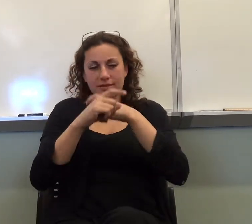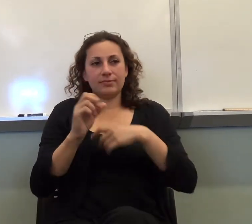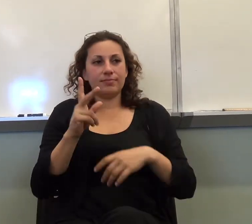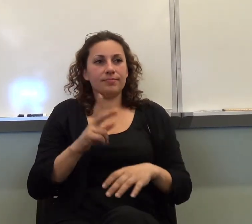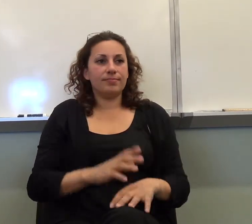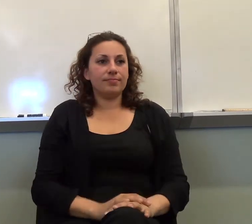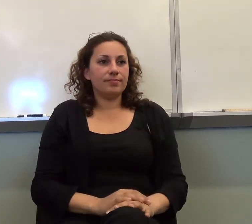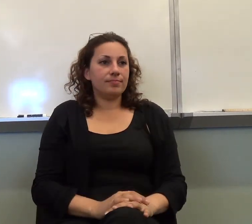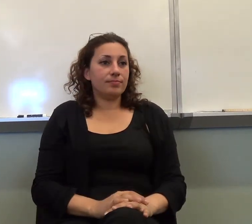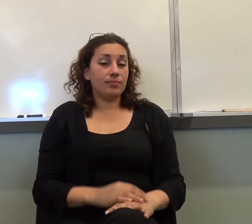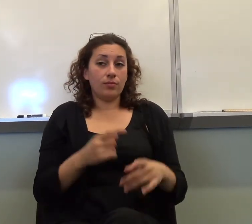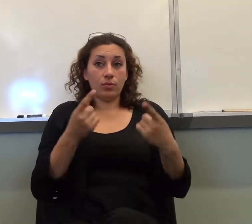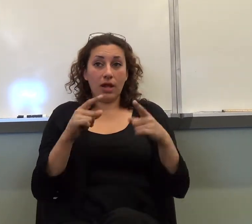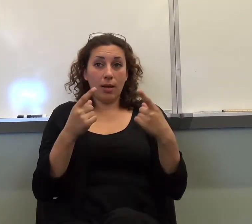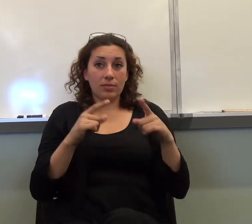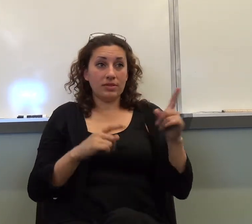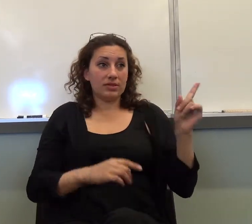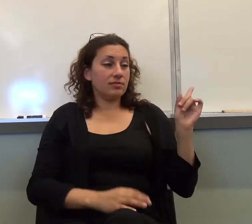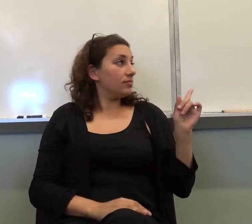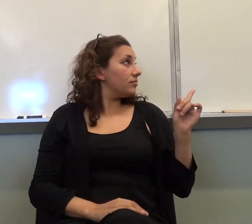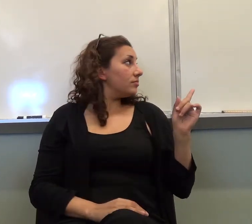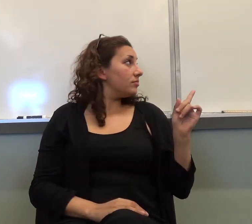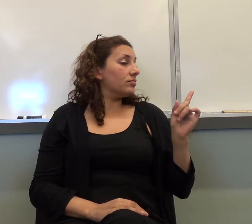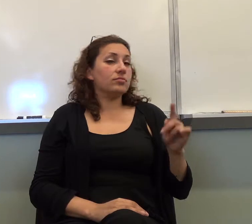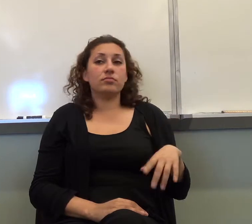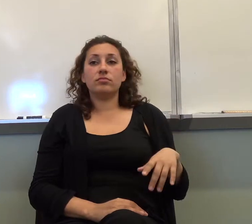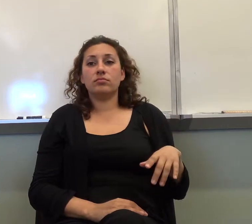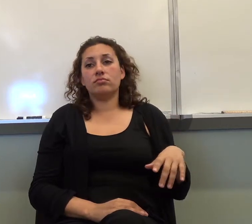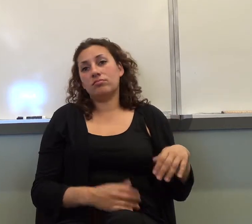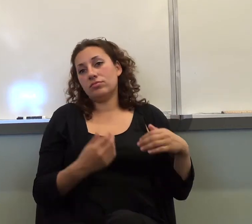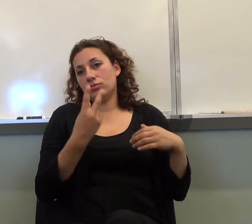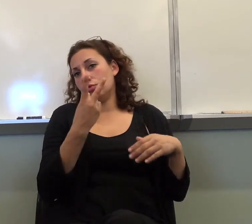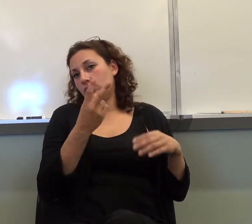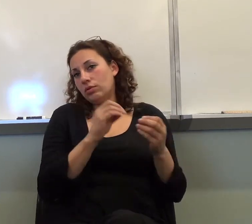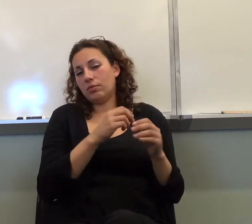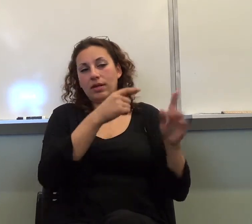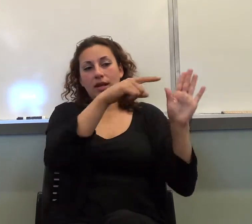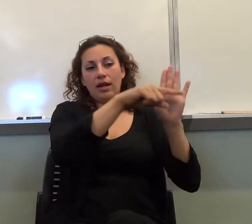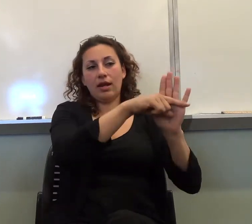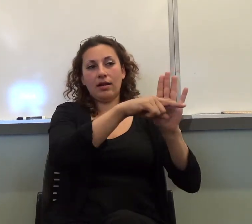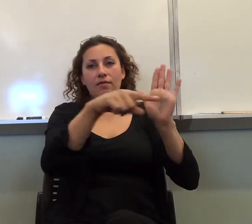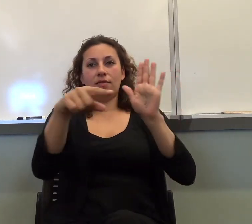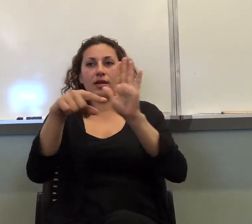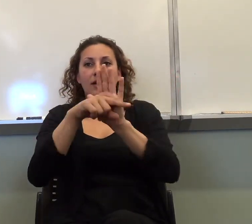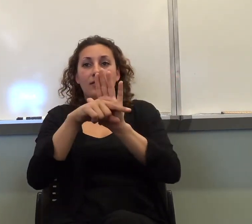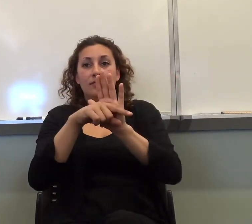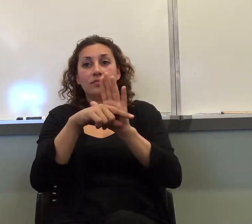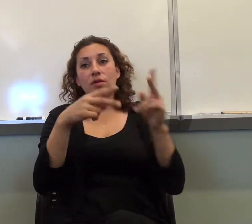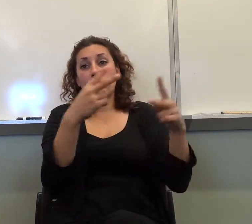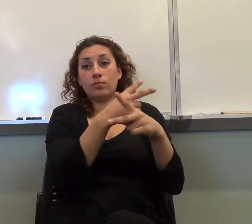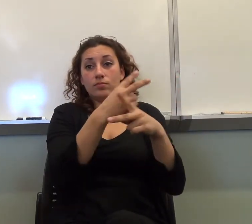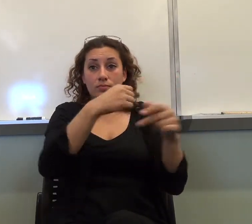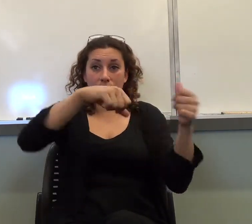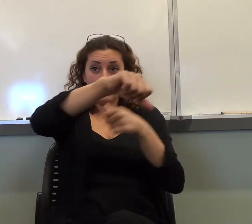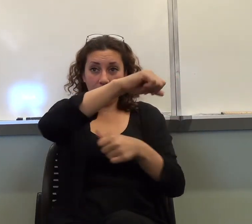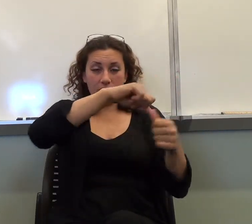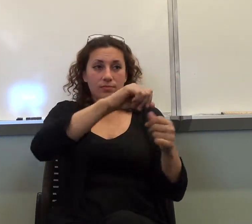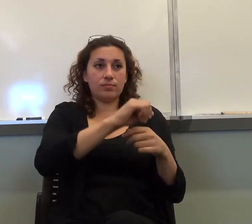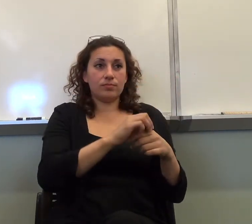Basically what happens is this, is suppose you have two numbers, they're both negative, they're being multiplied together. First of all, the easiest thing to do is